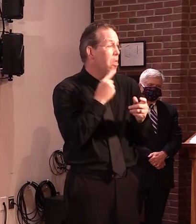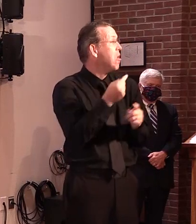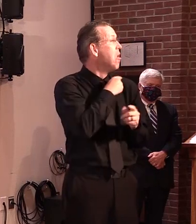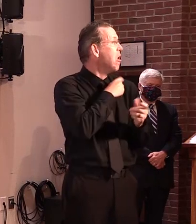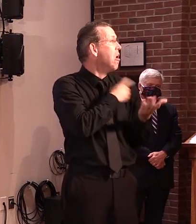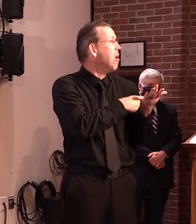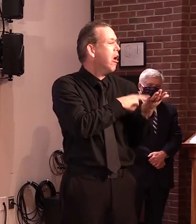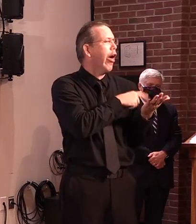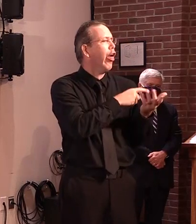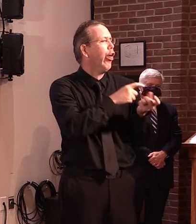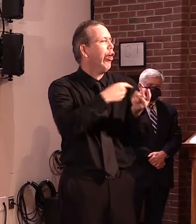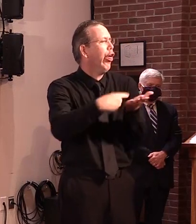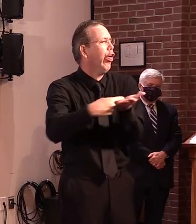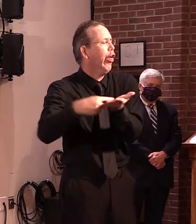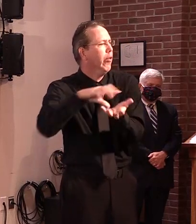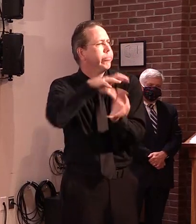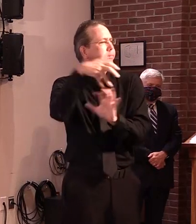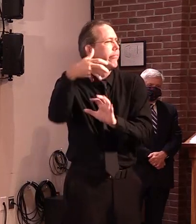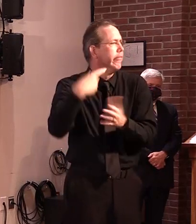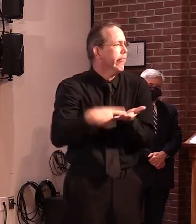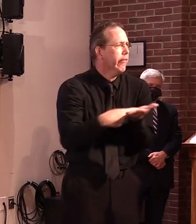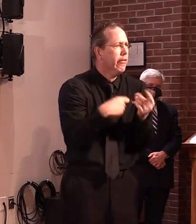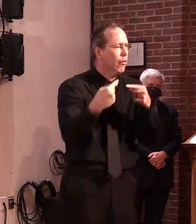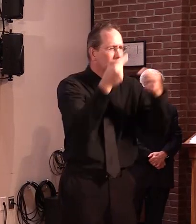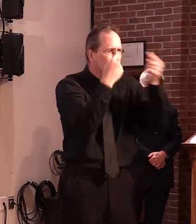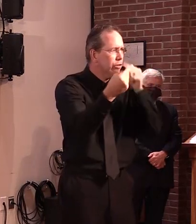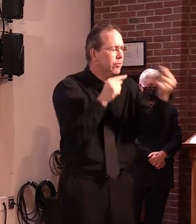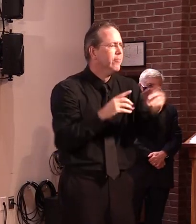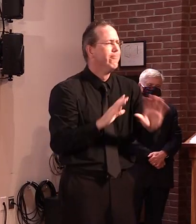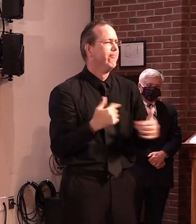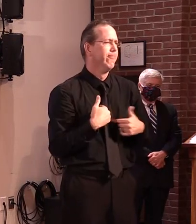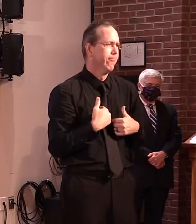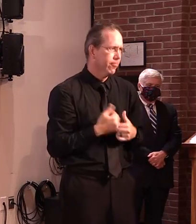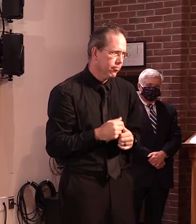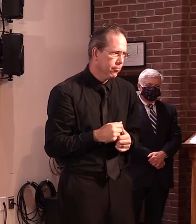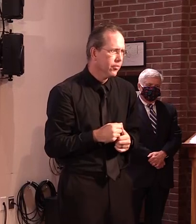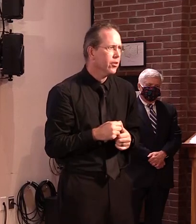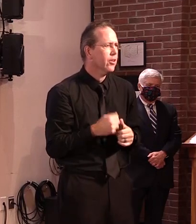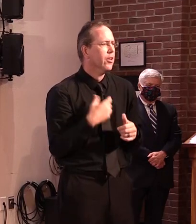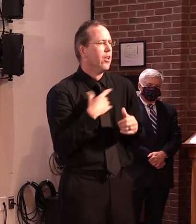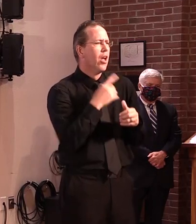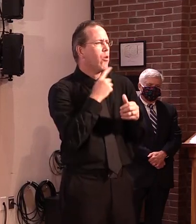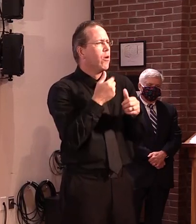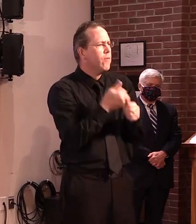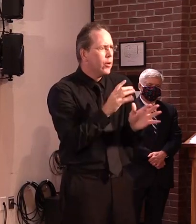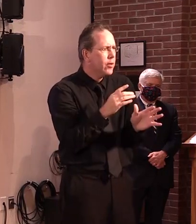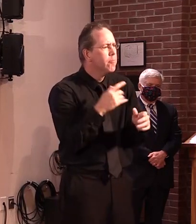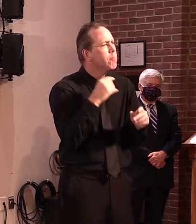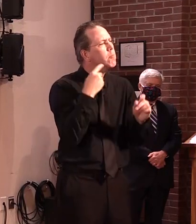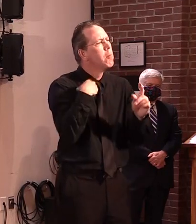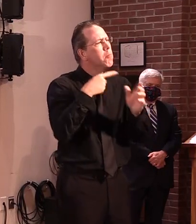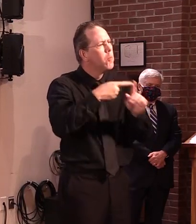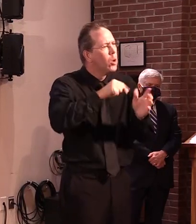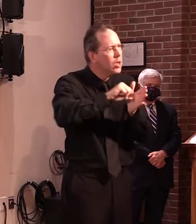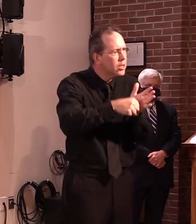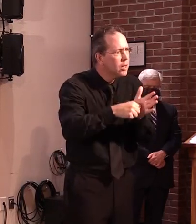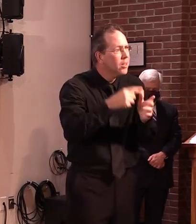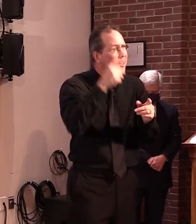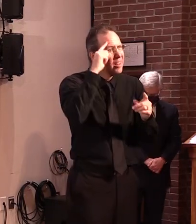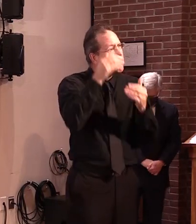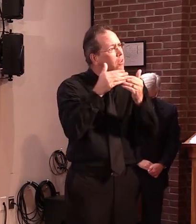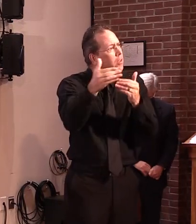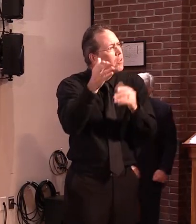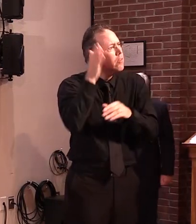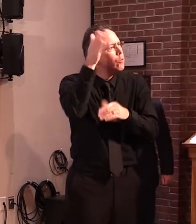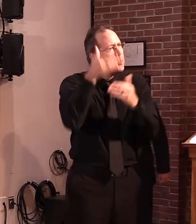asked that question, and I don't want to be waffling away from it, but it's best now to look forward about what we know